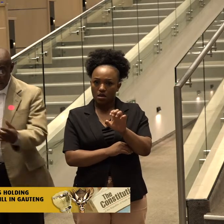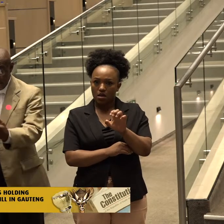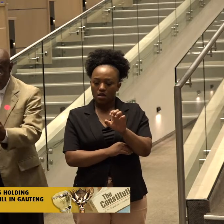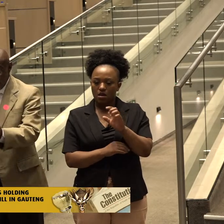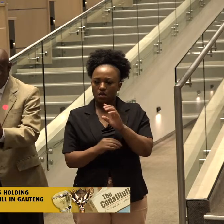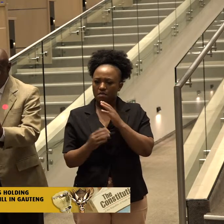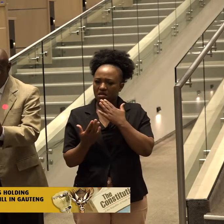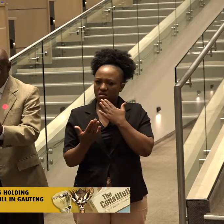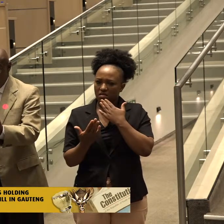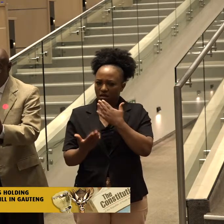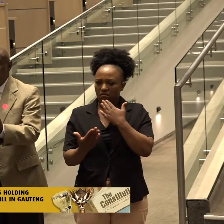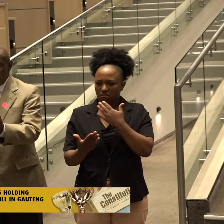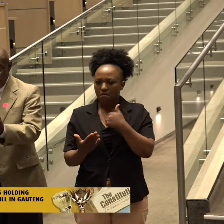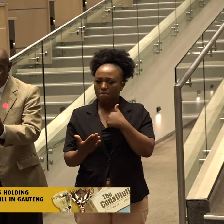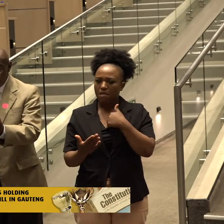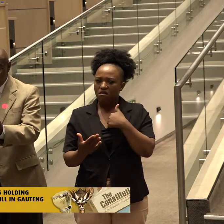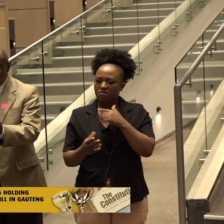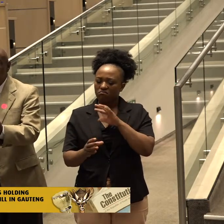uh